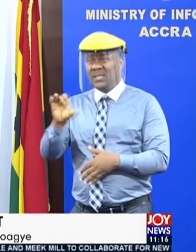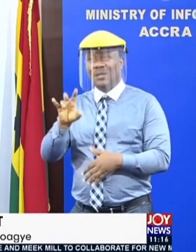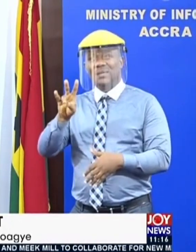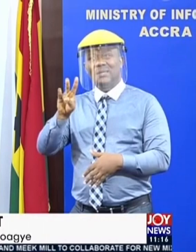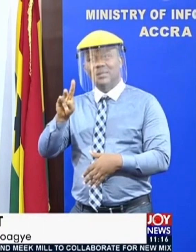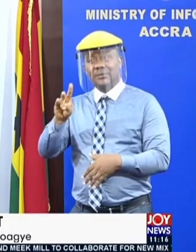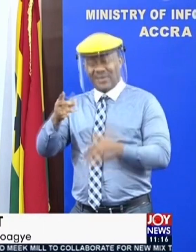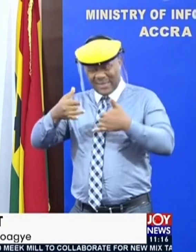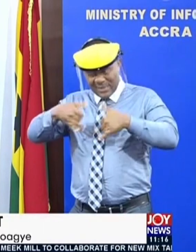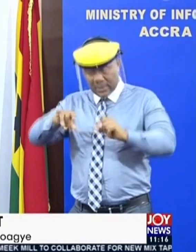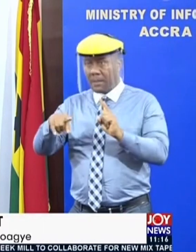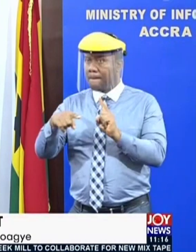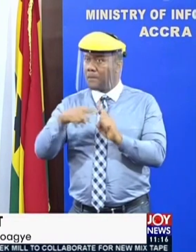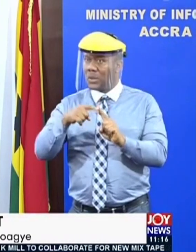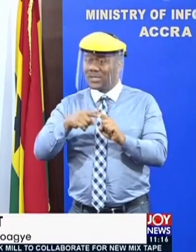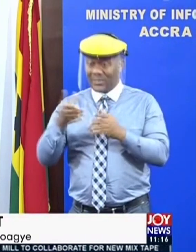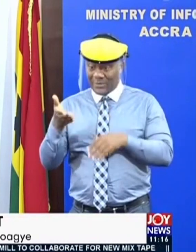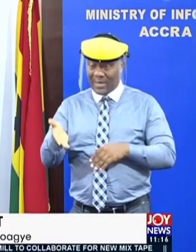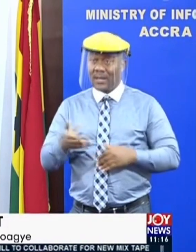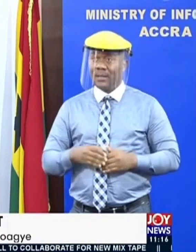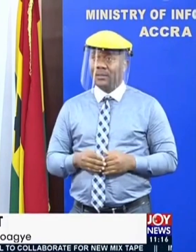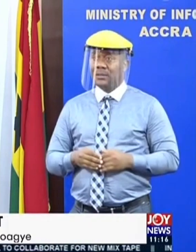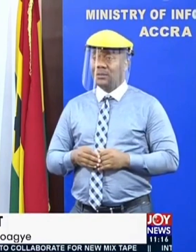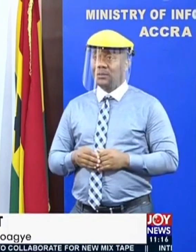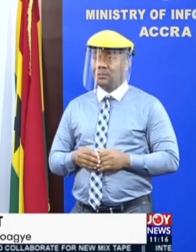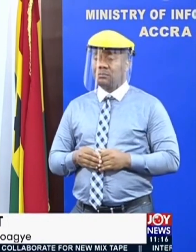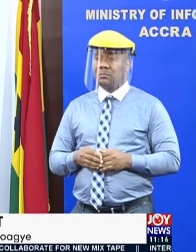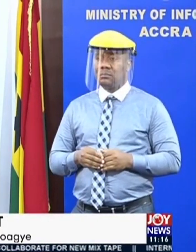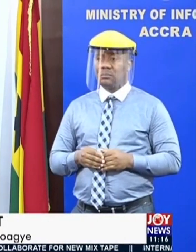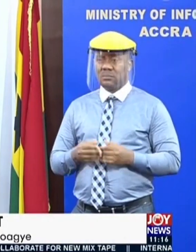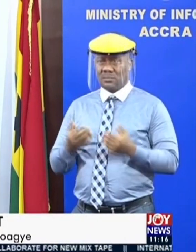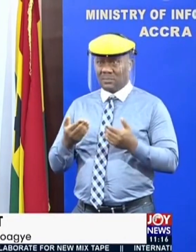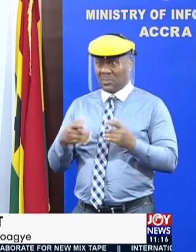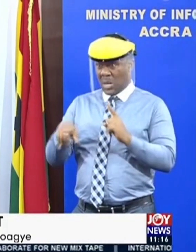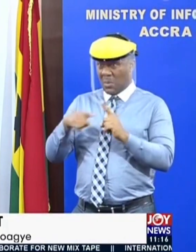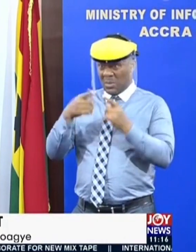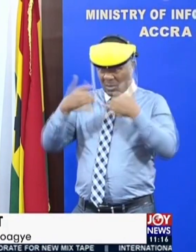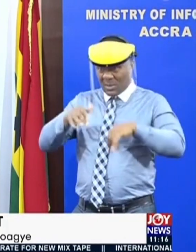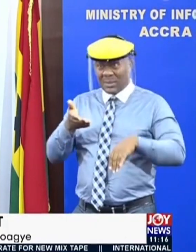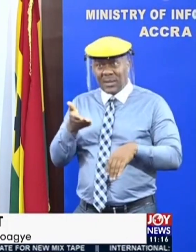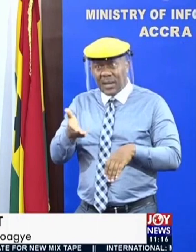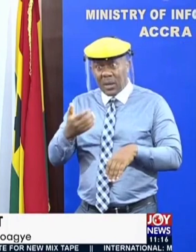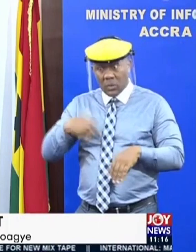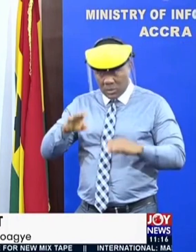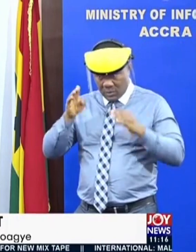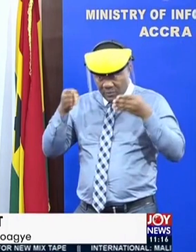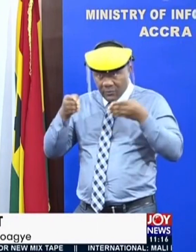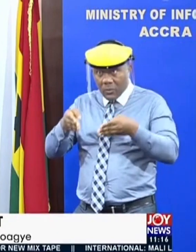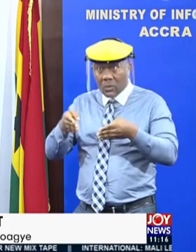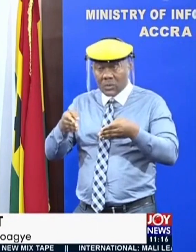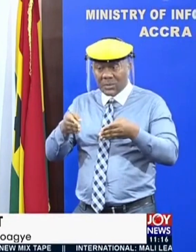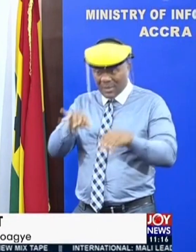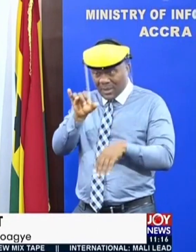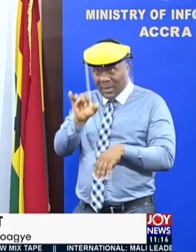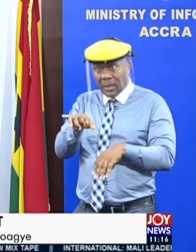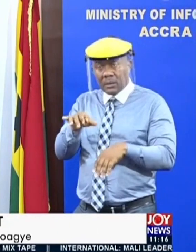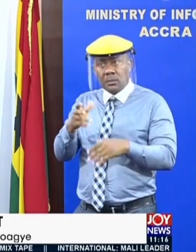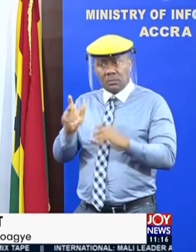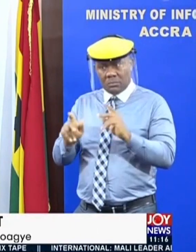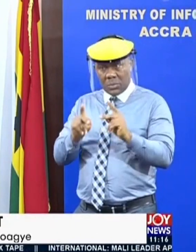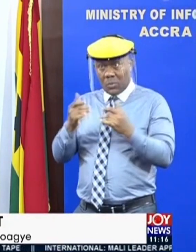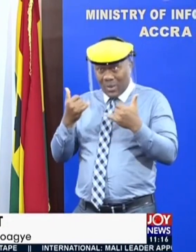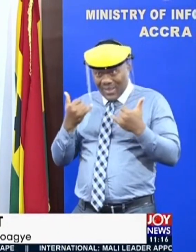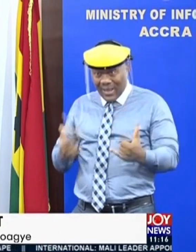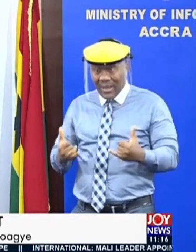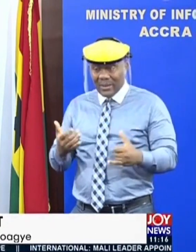3,617 active cases. As we keep saying, active cases are the most important figure we need to focus on. These are the people we can say